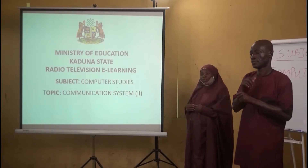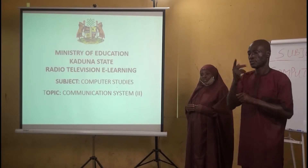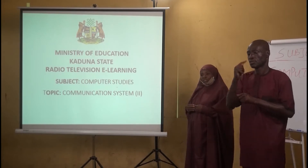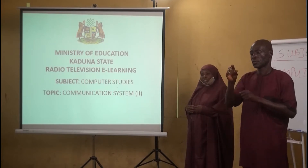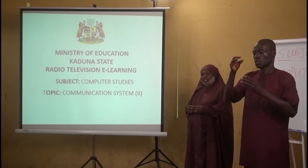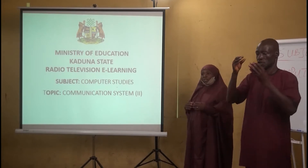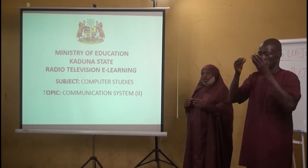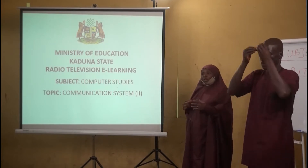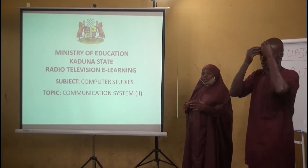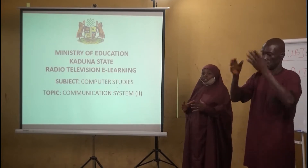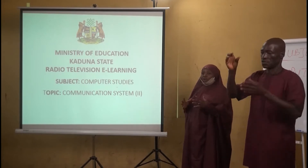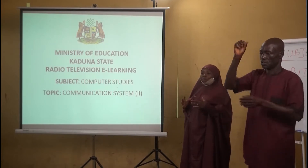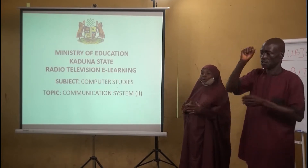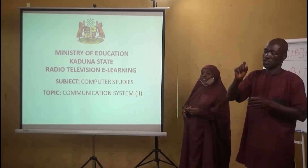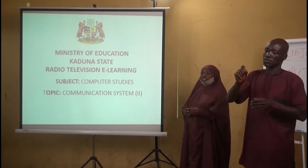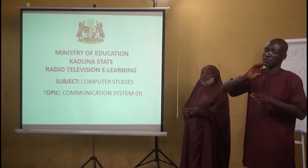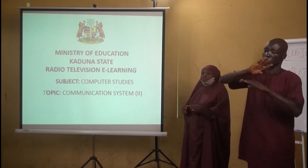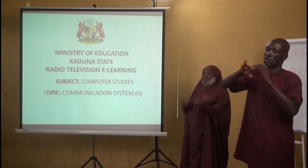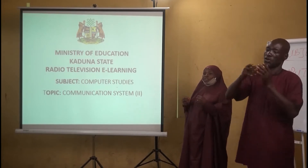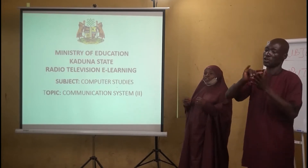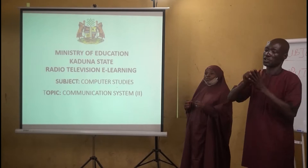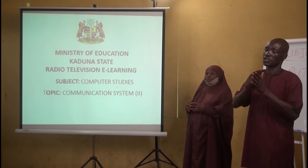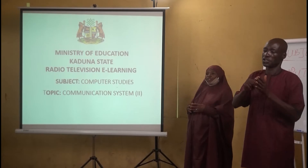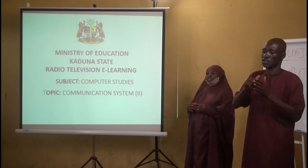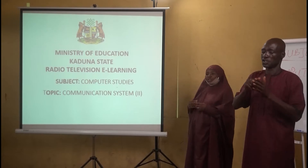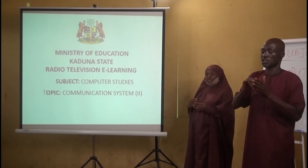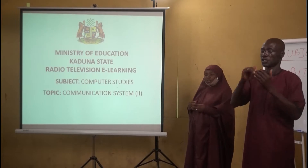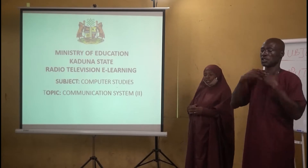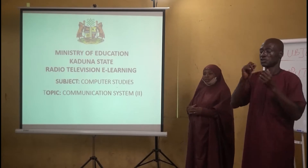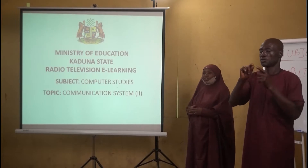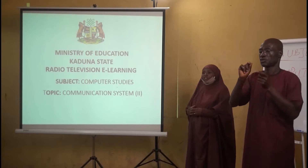information system. All this comprises of the information technology.